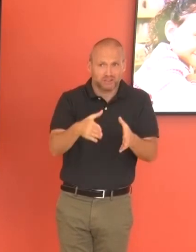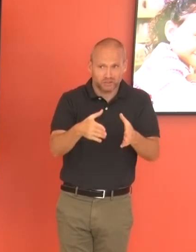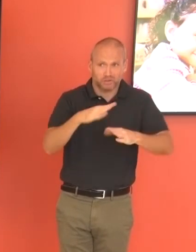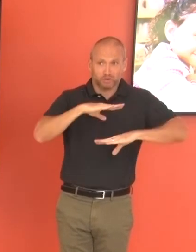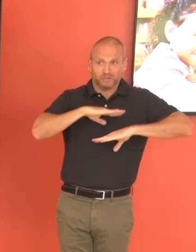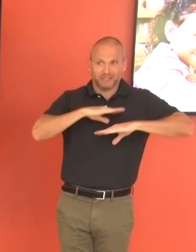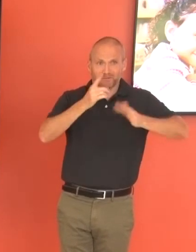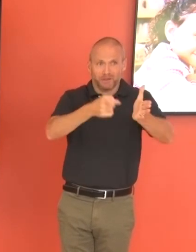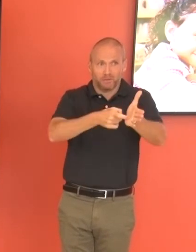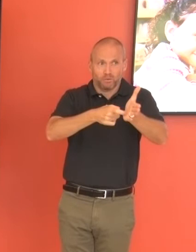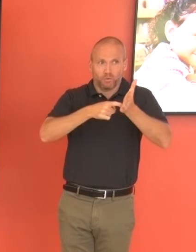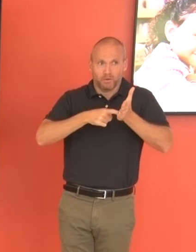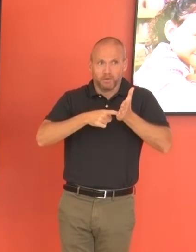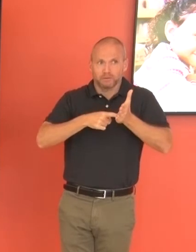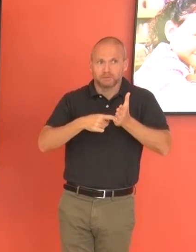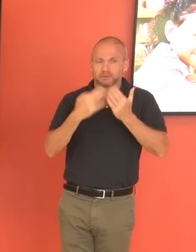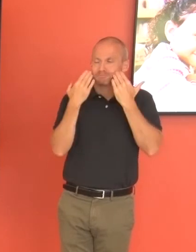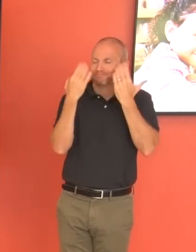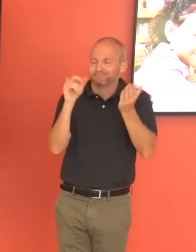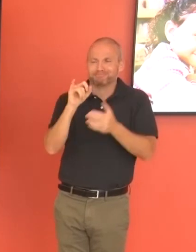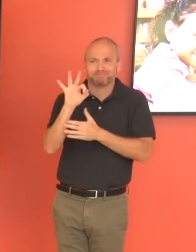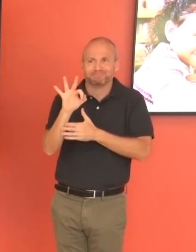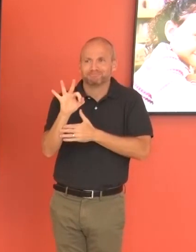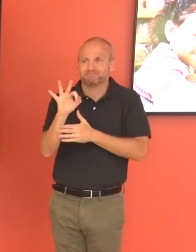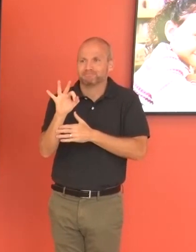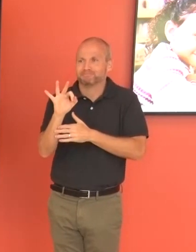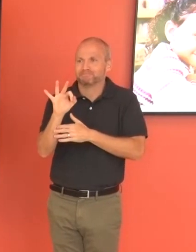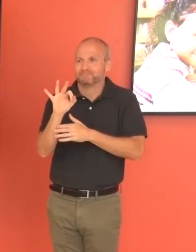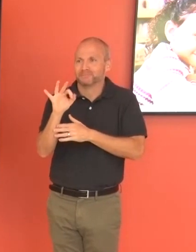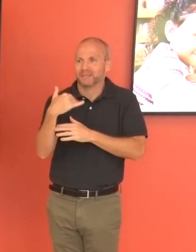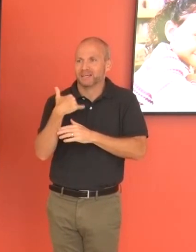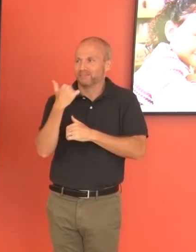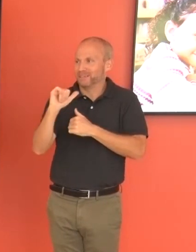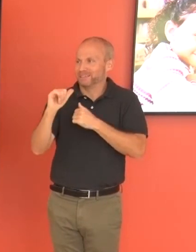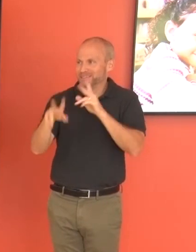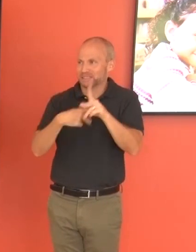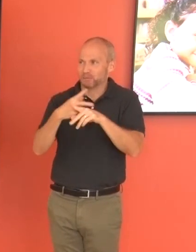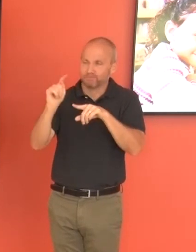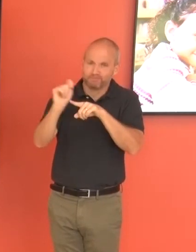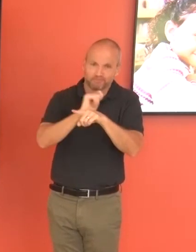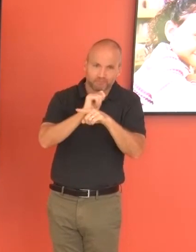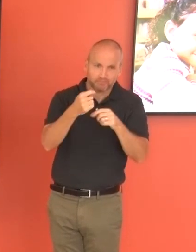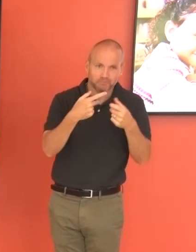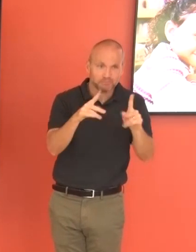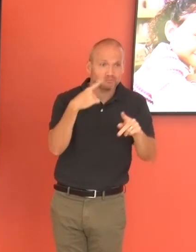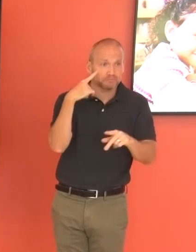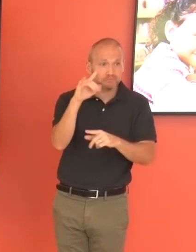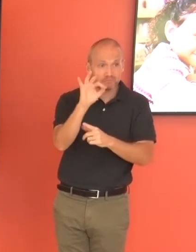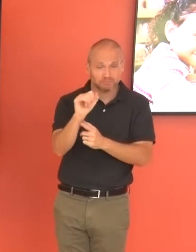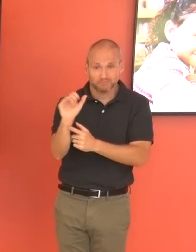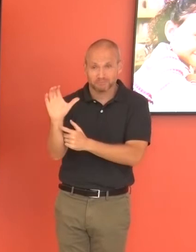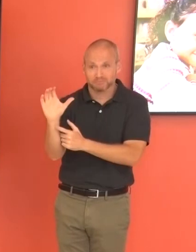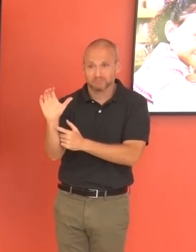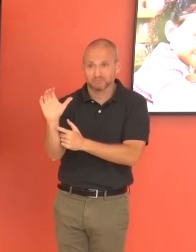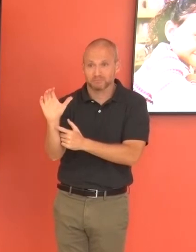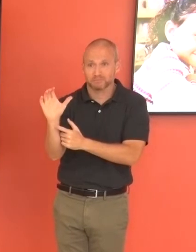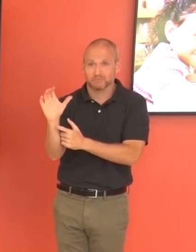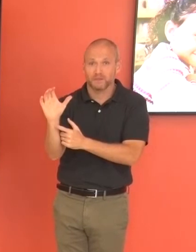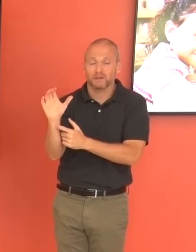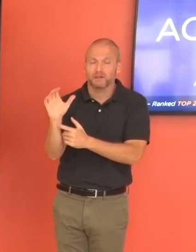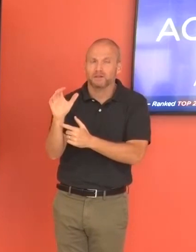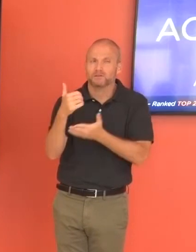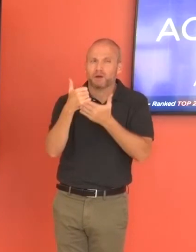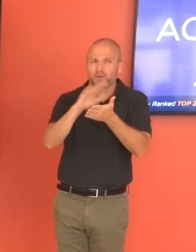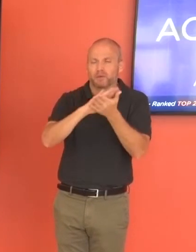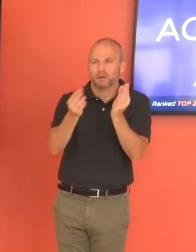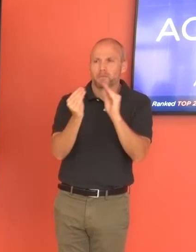So I didn't know if there could be any sort of training opportunities for faculty members to make them